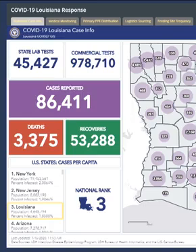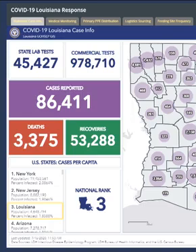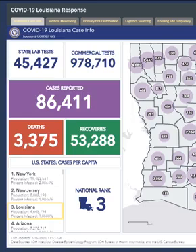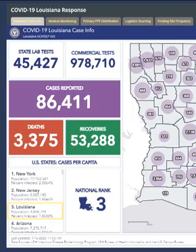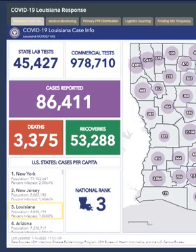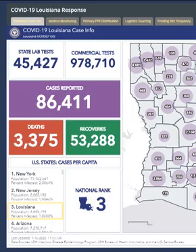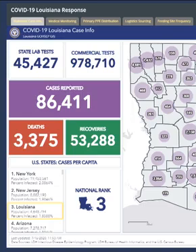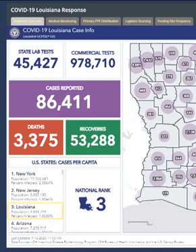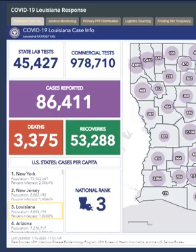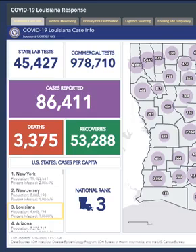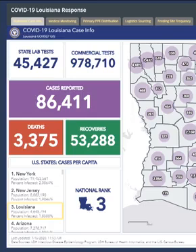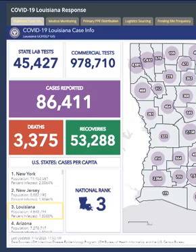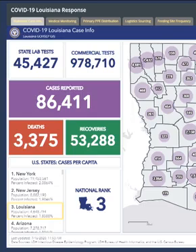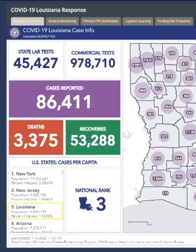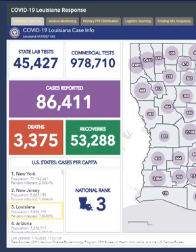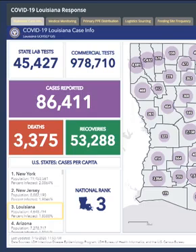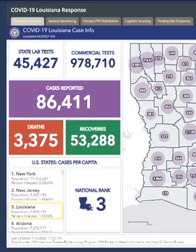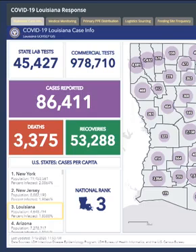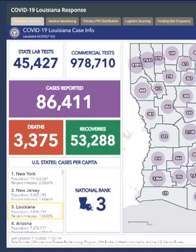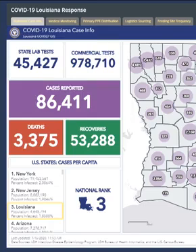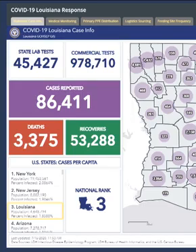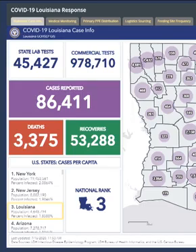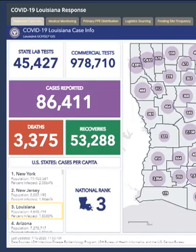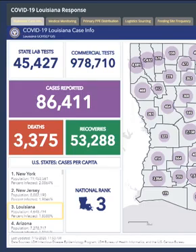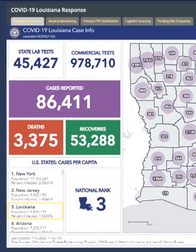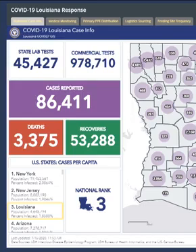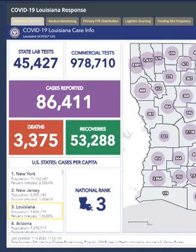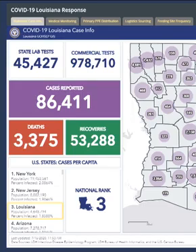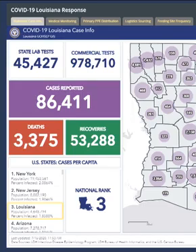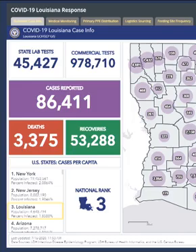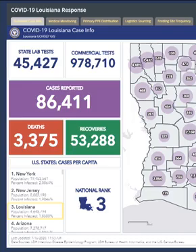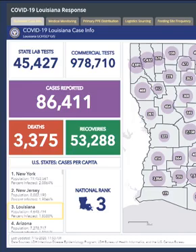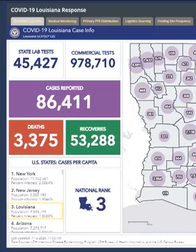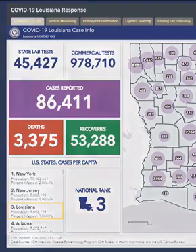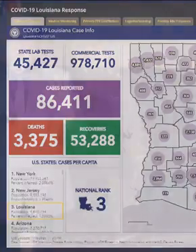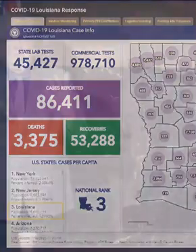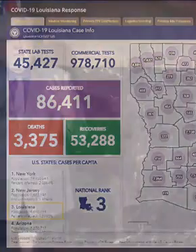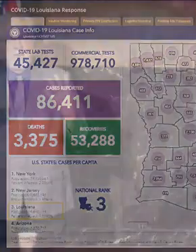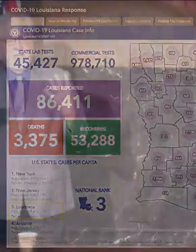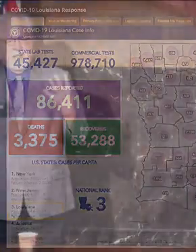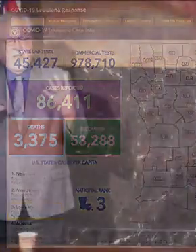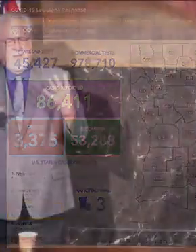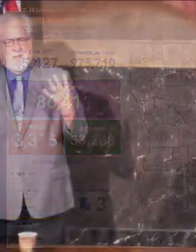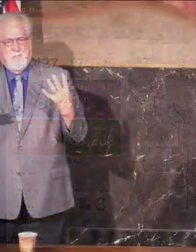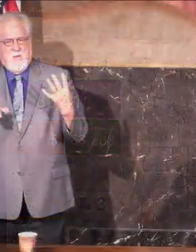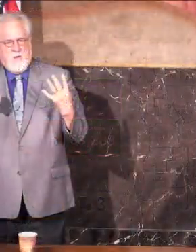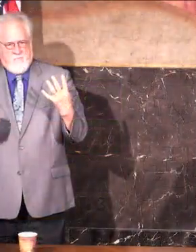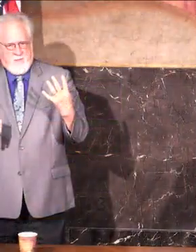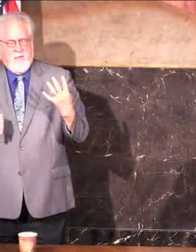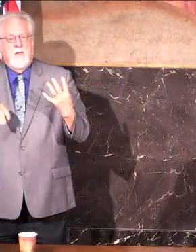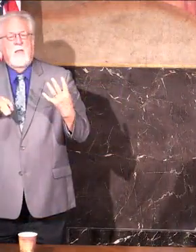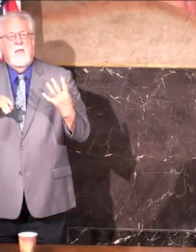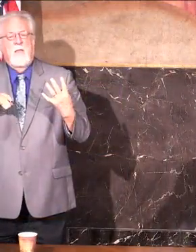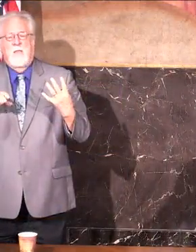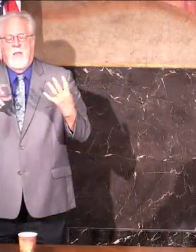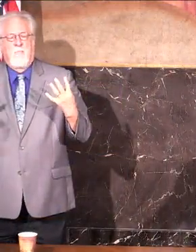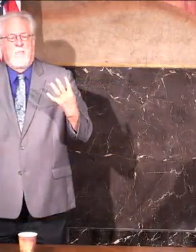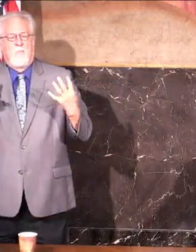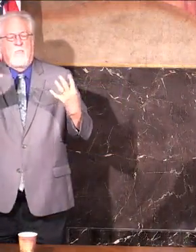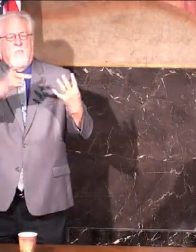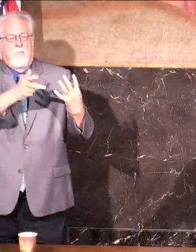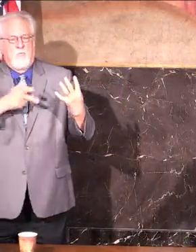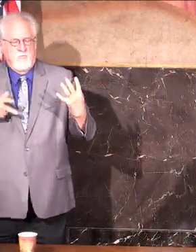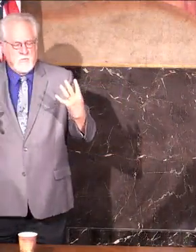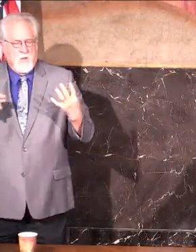there are 4 of those that are principal sites. We have some mobile testing that's part of that effort too, that moves around, but the 4